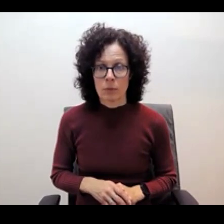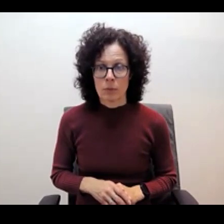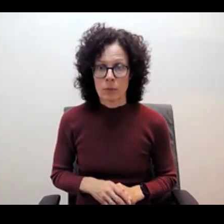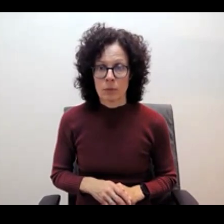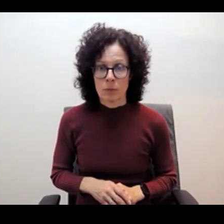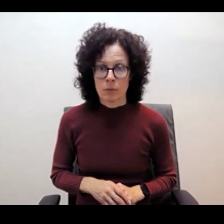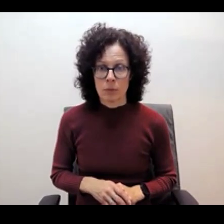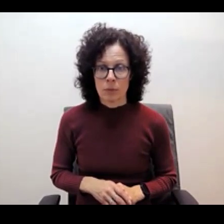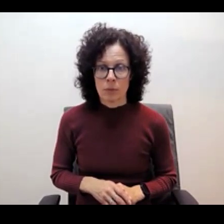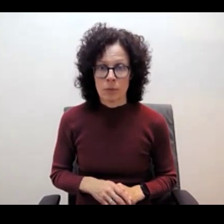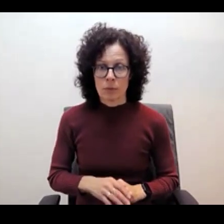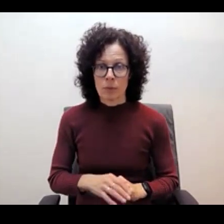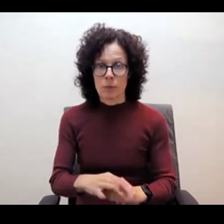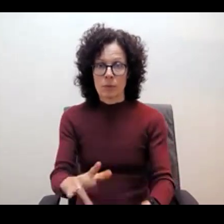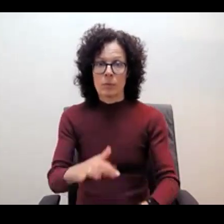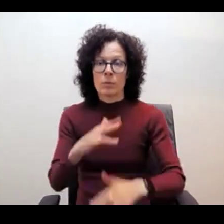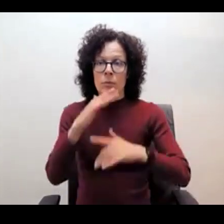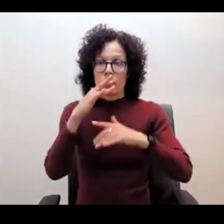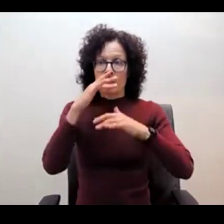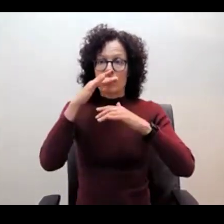and out.